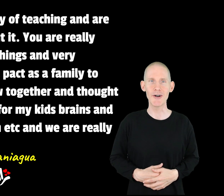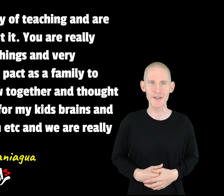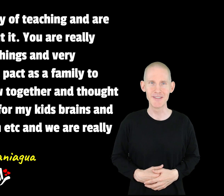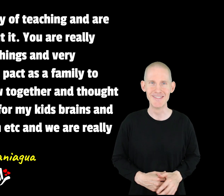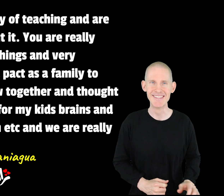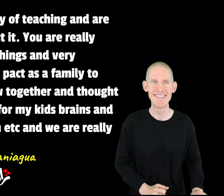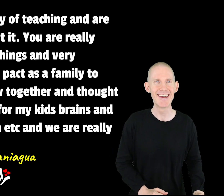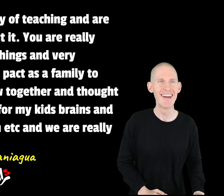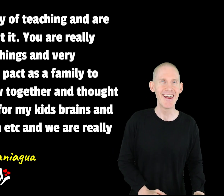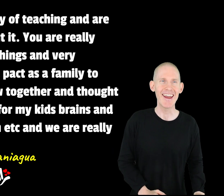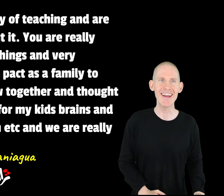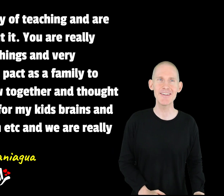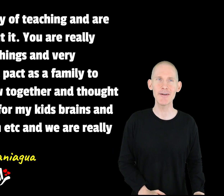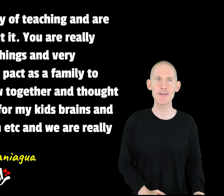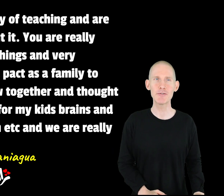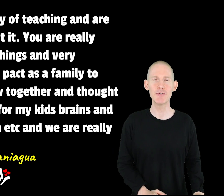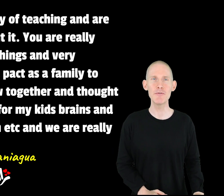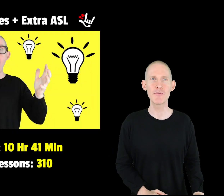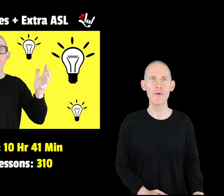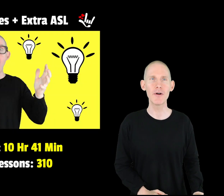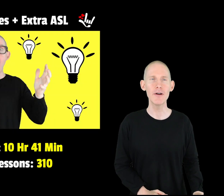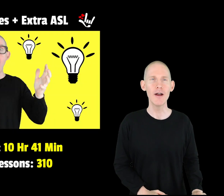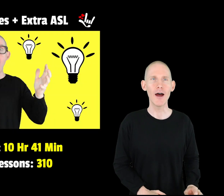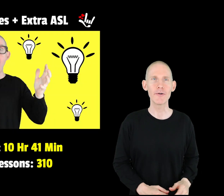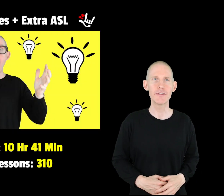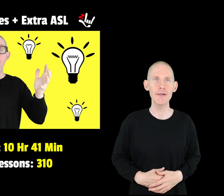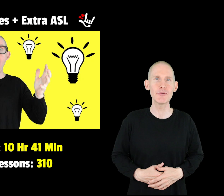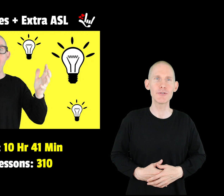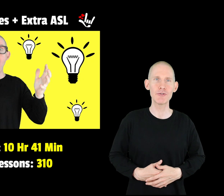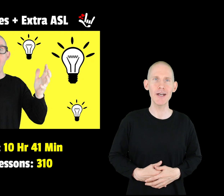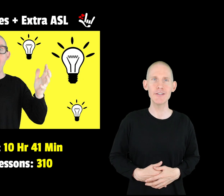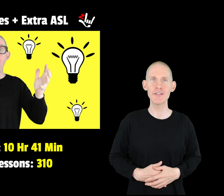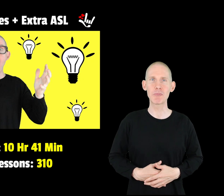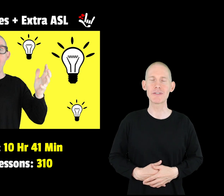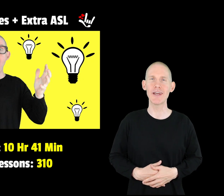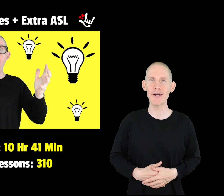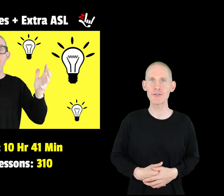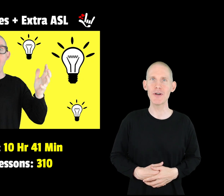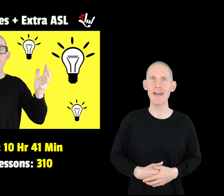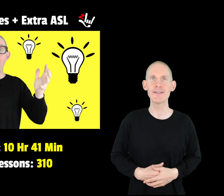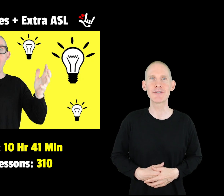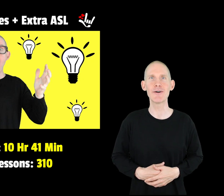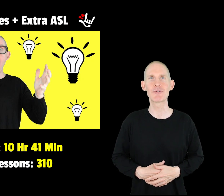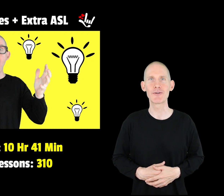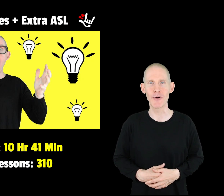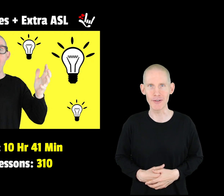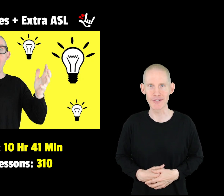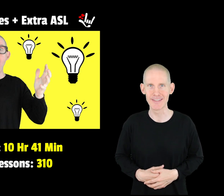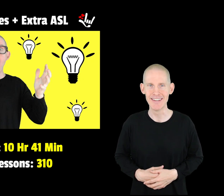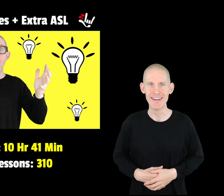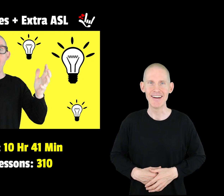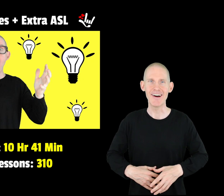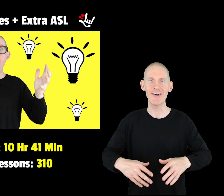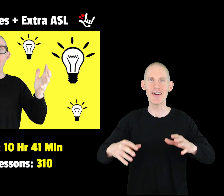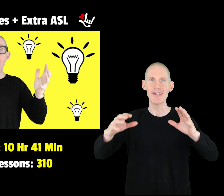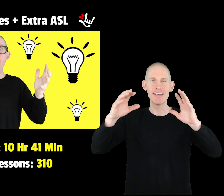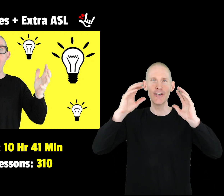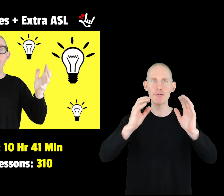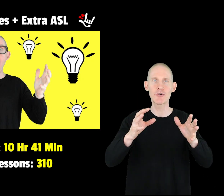hooked. Anna left this review for our tips and strategies plus extra ASL course. All right, huge course.